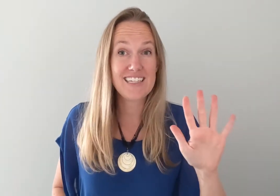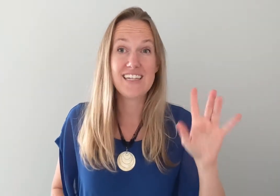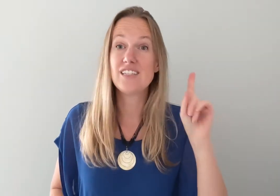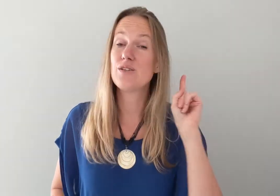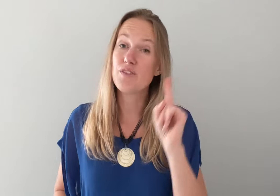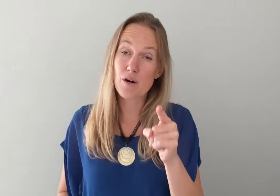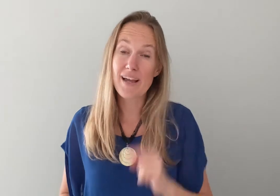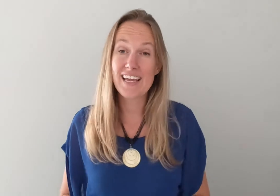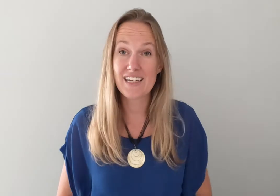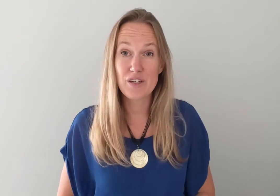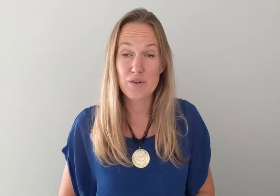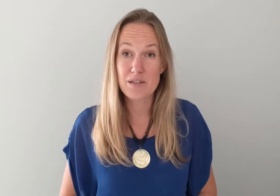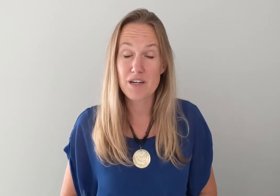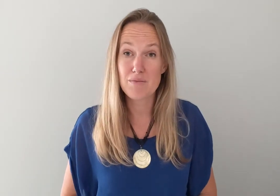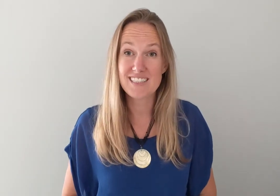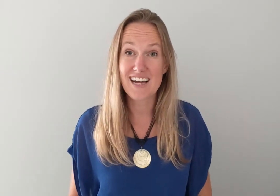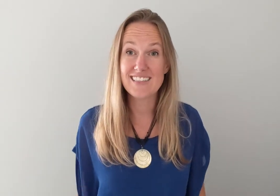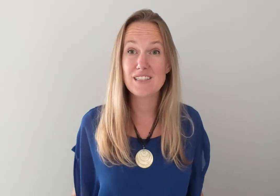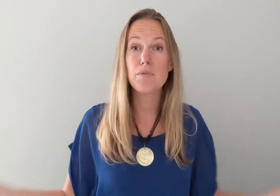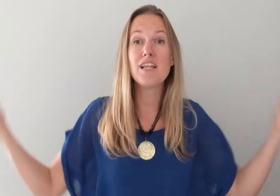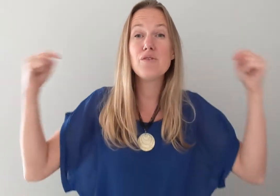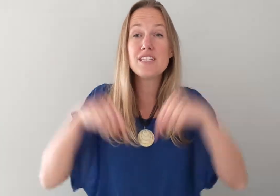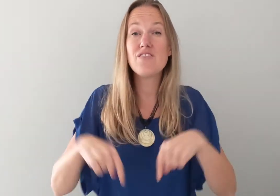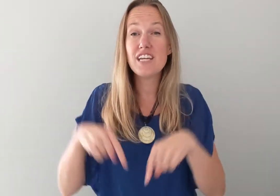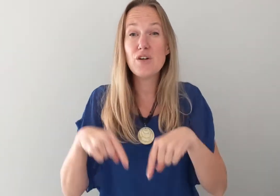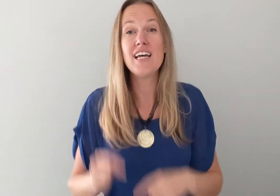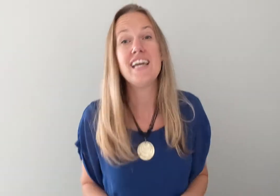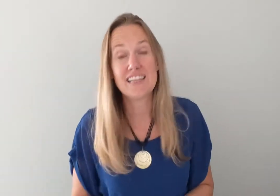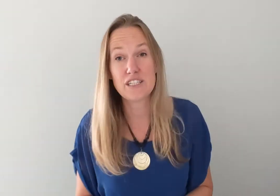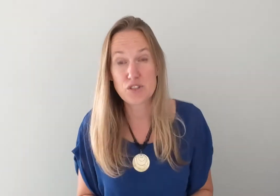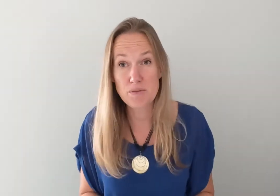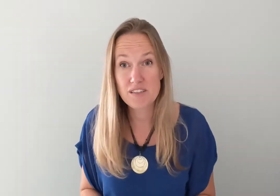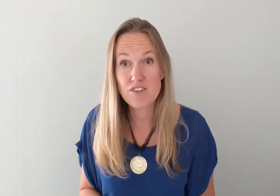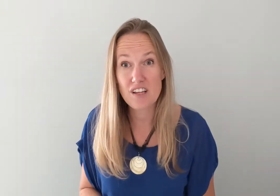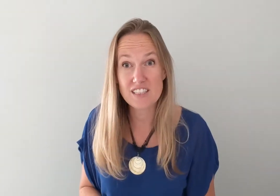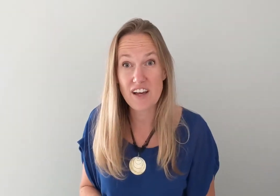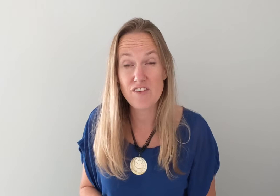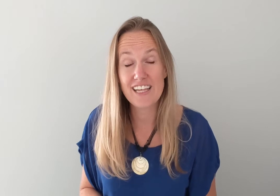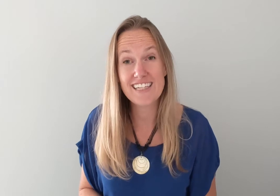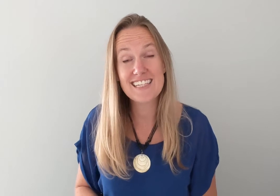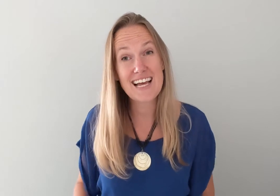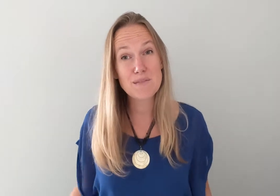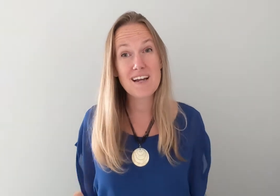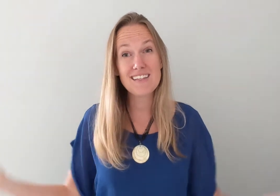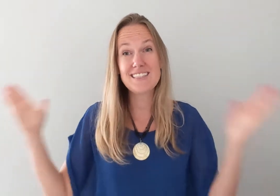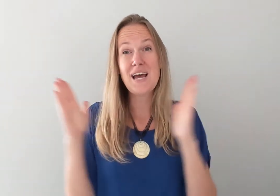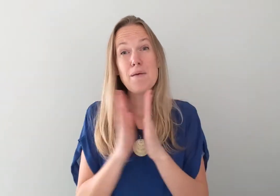left-handed. So if you are right-handed, you're going to mirror my signs. Look below this video in the description for lots of helpful links. And last but not least,